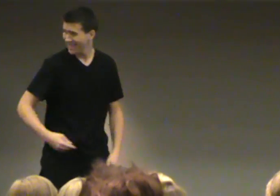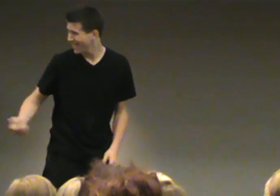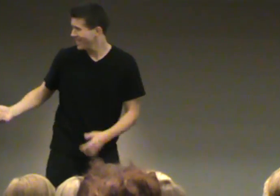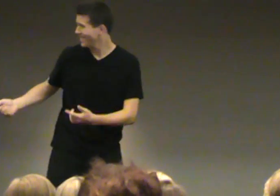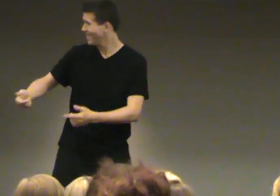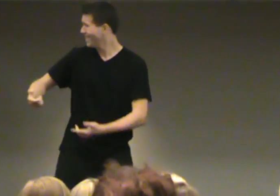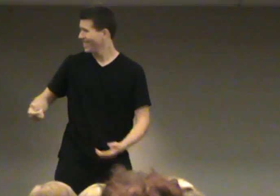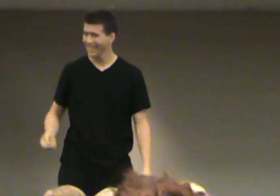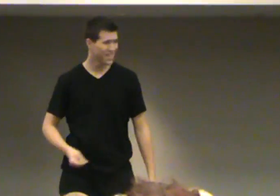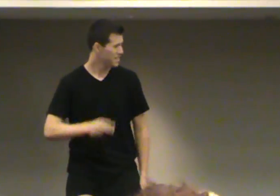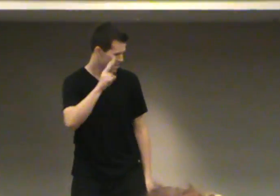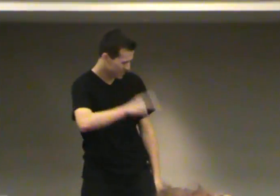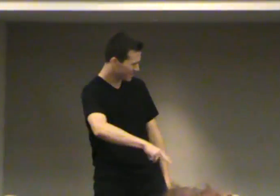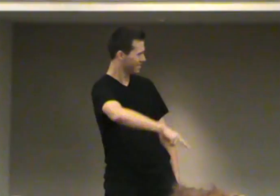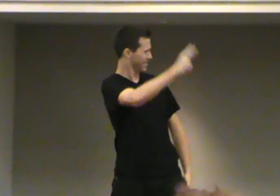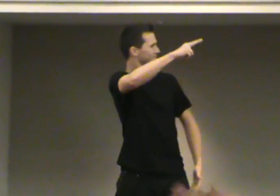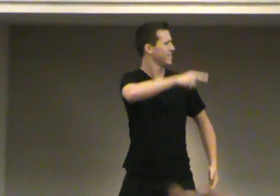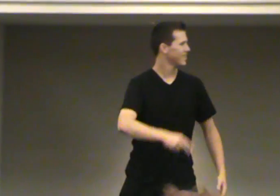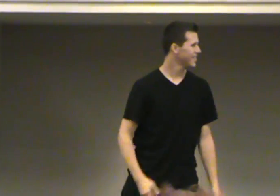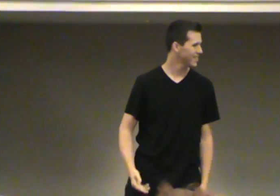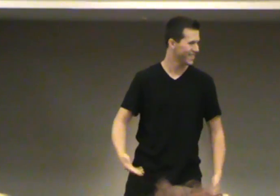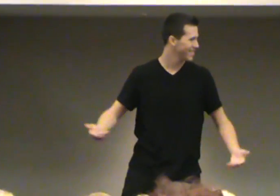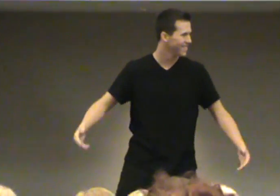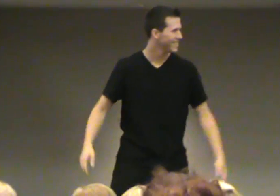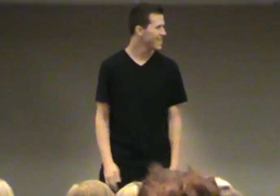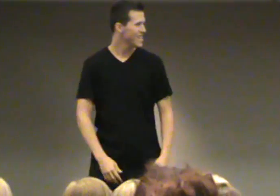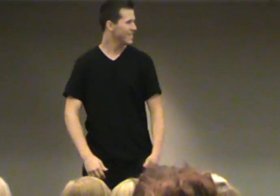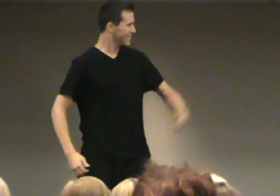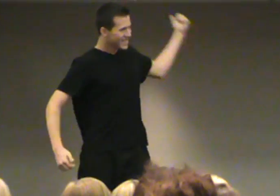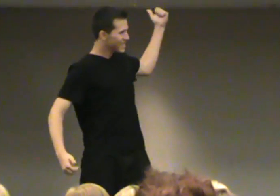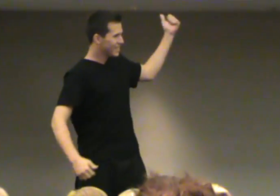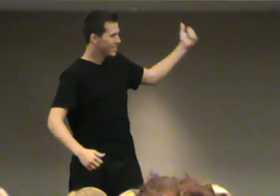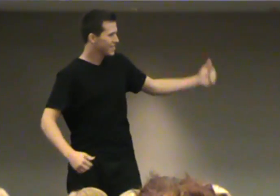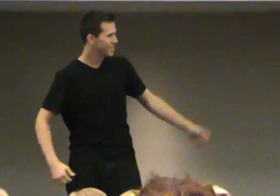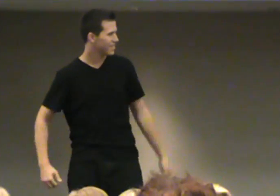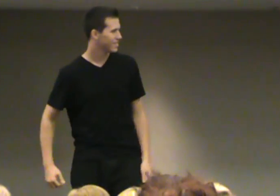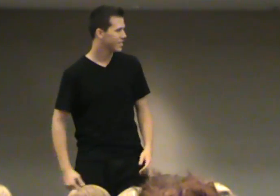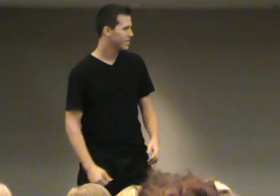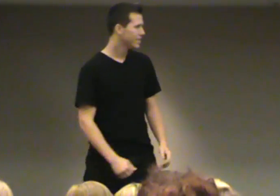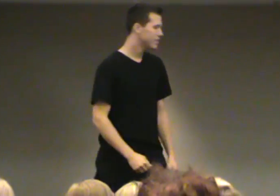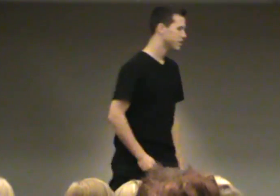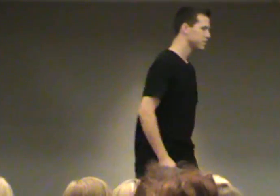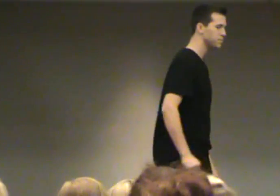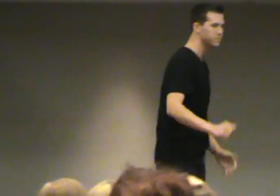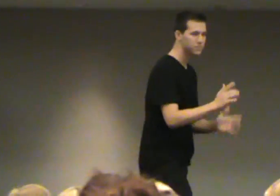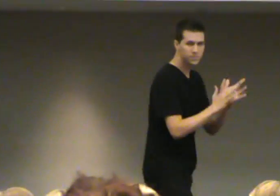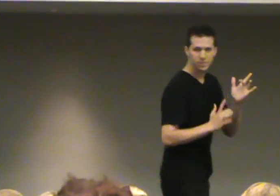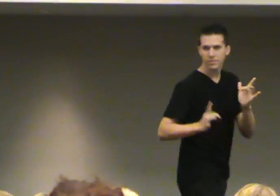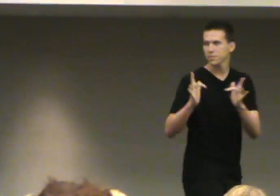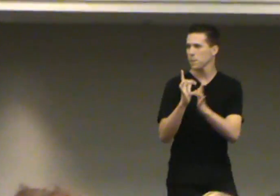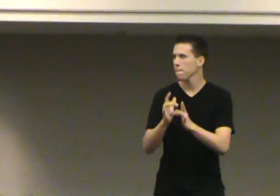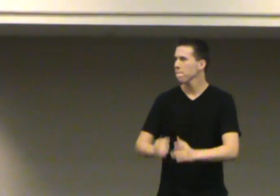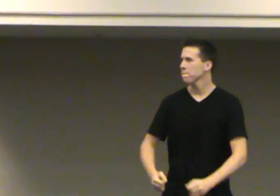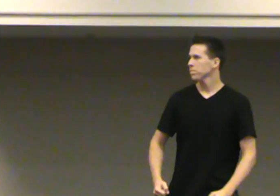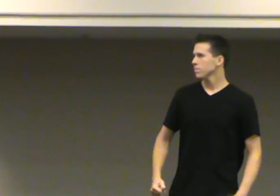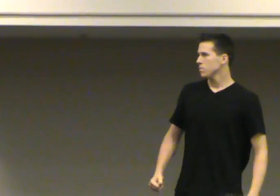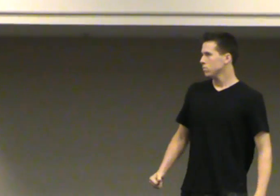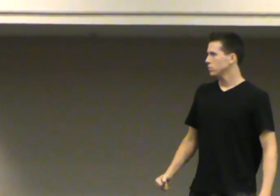this man think he is? Get him out of here. With authority